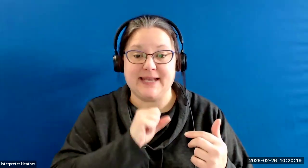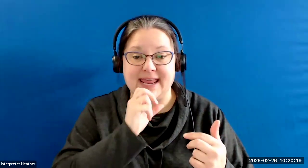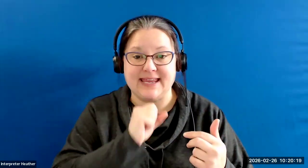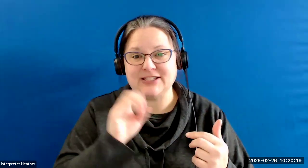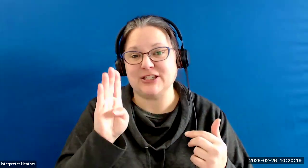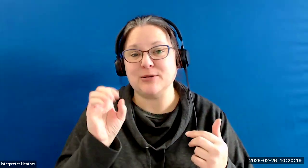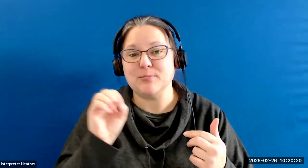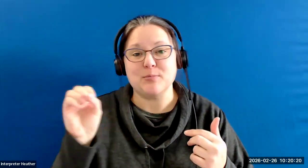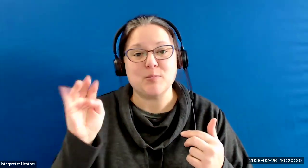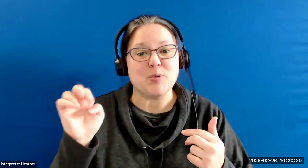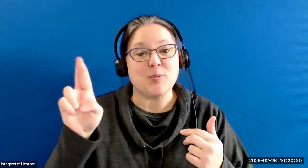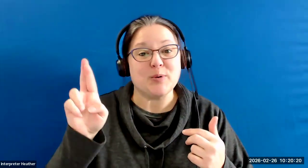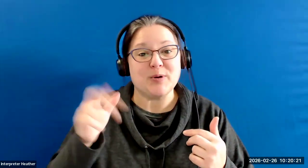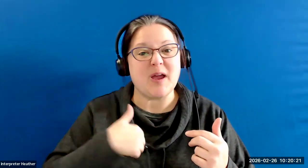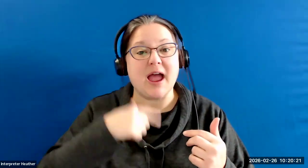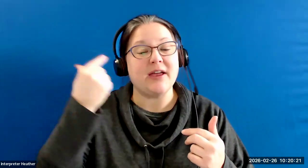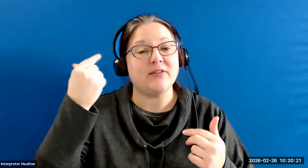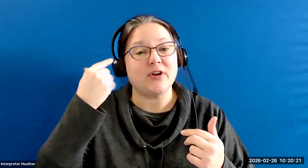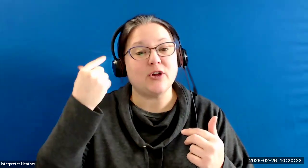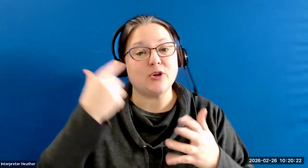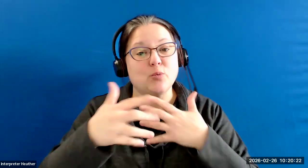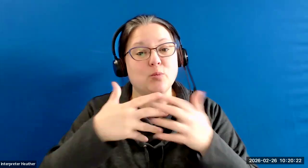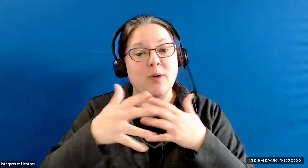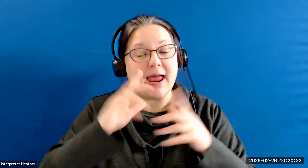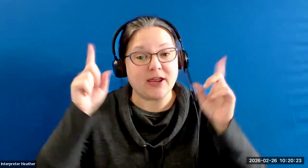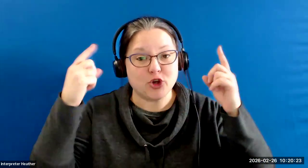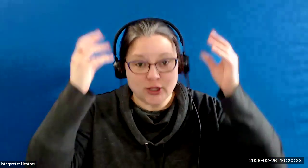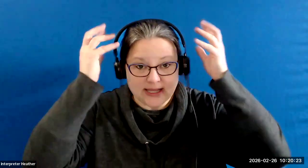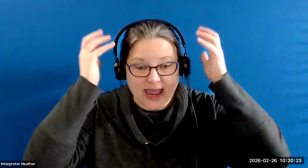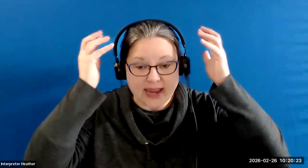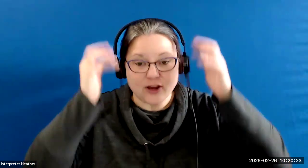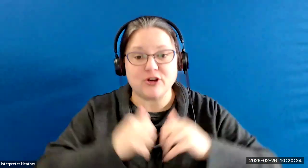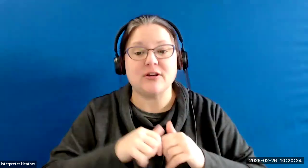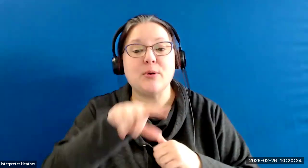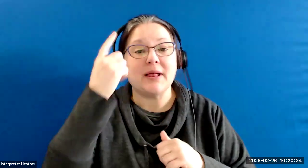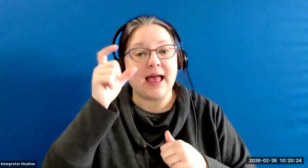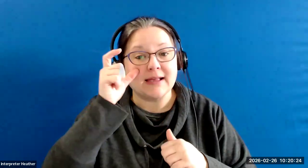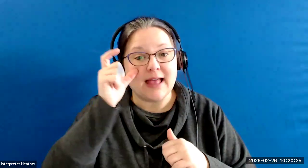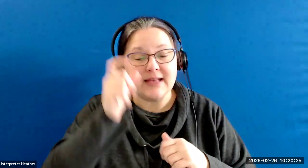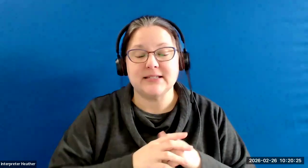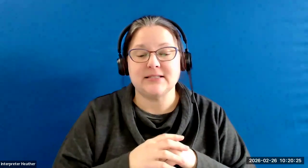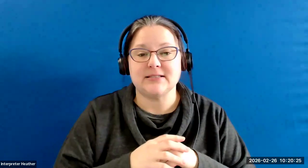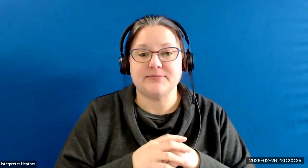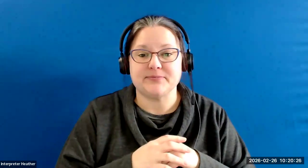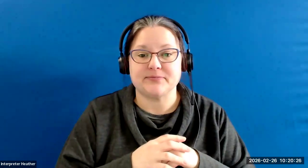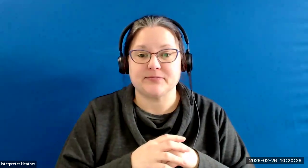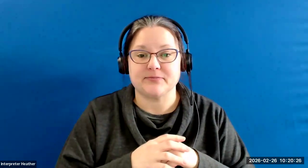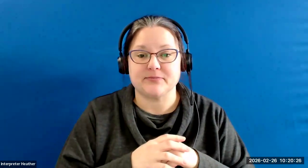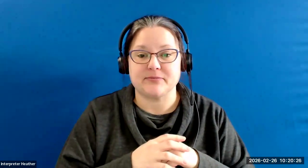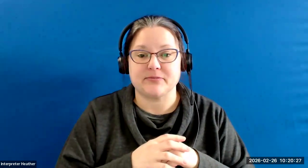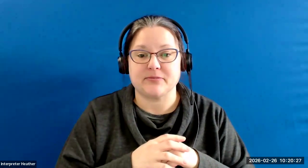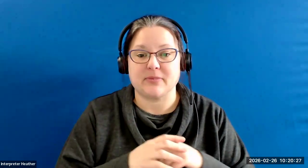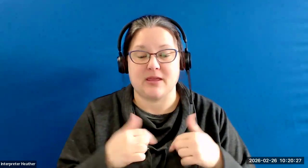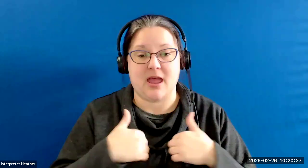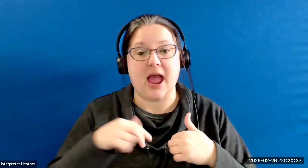boomer with gray hair, curly hair, black glasses, and I am